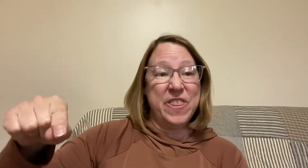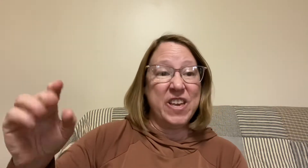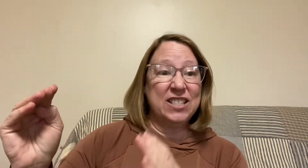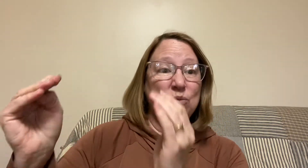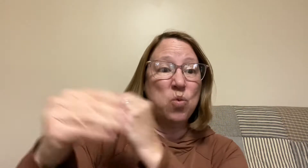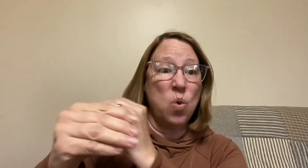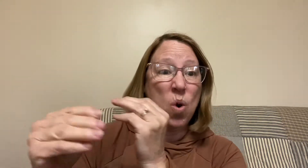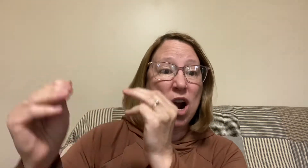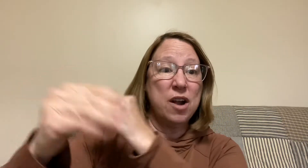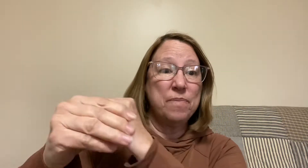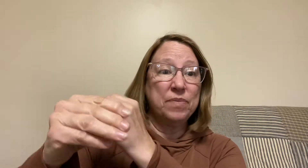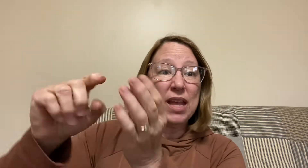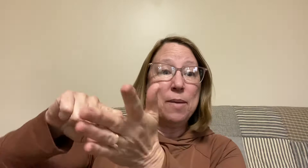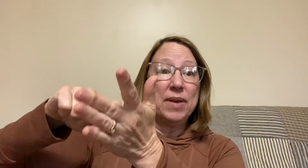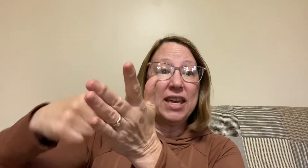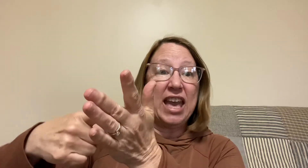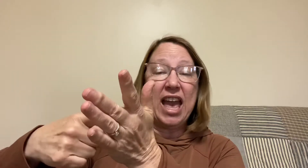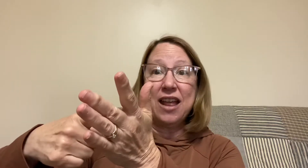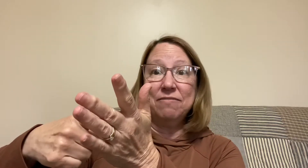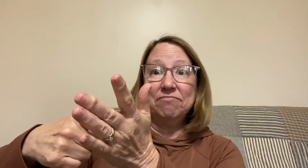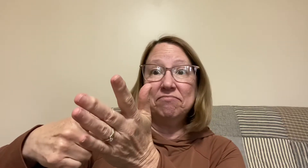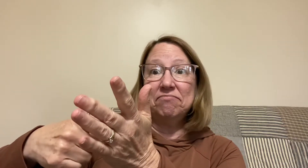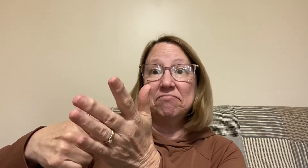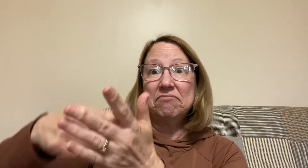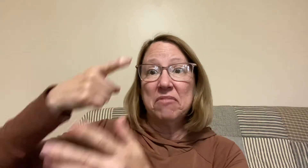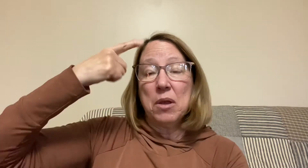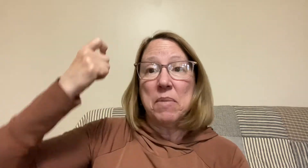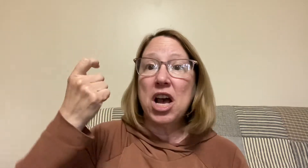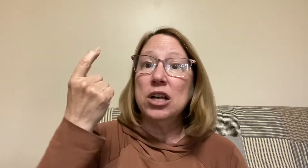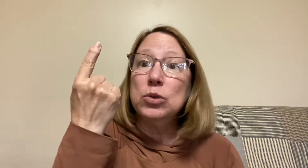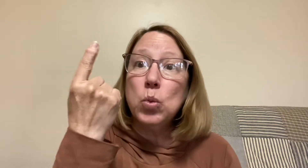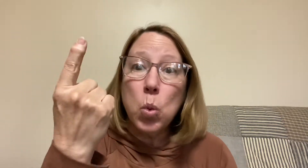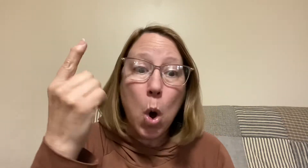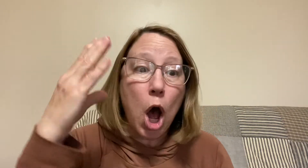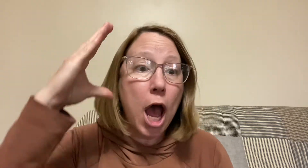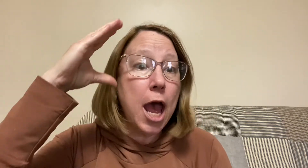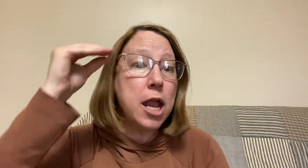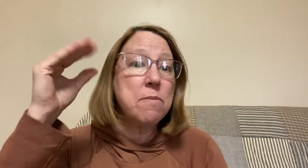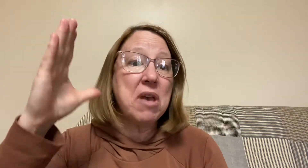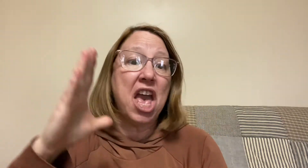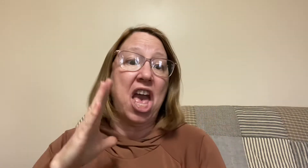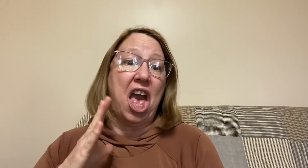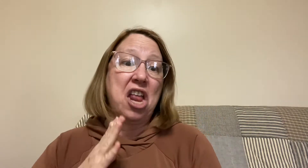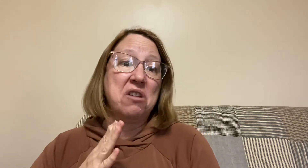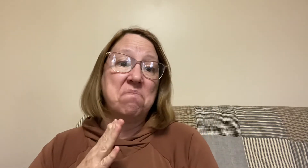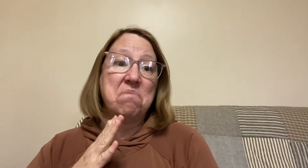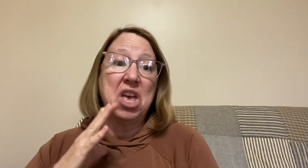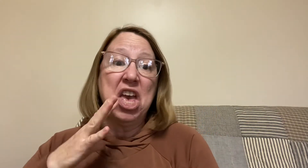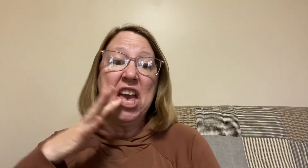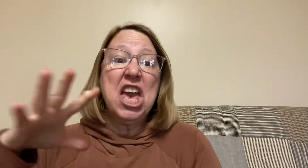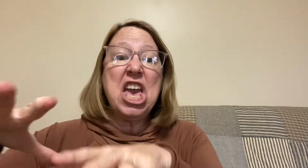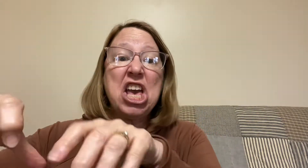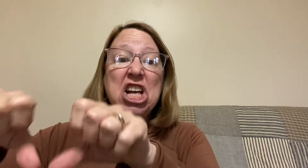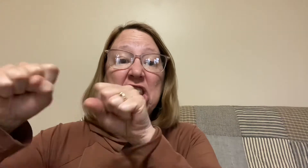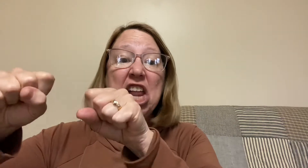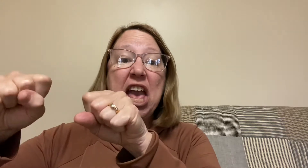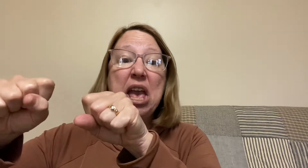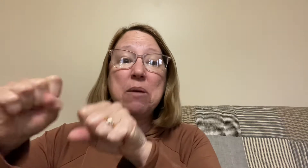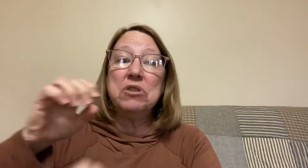This war began because one man, he claimed to